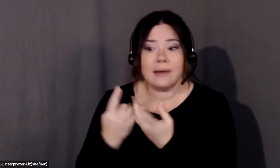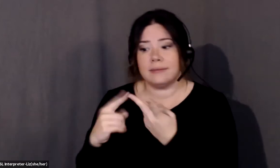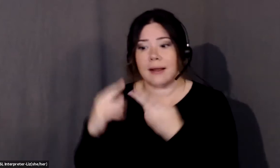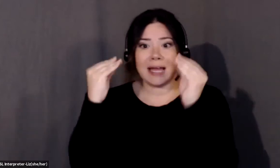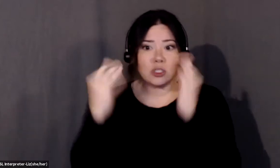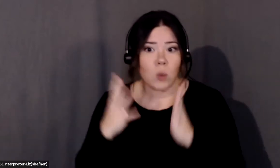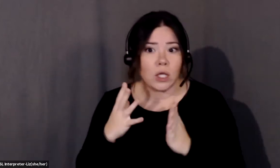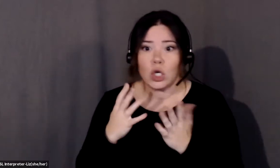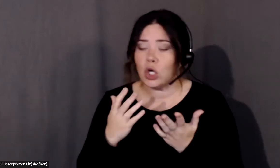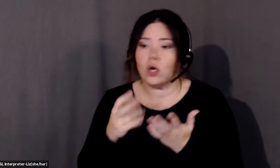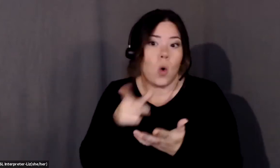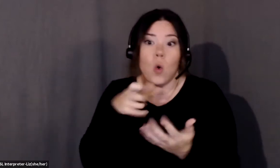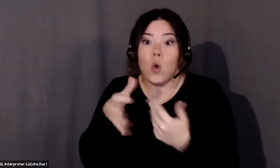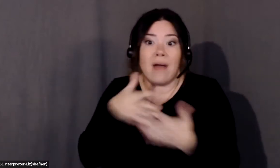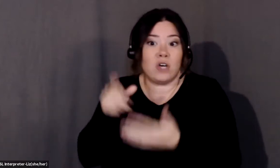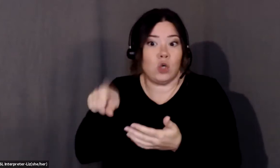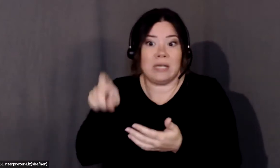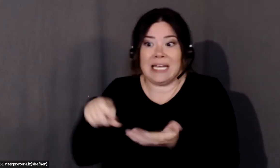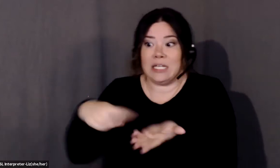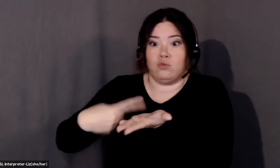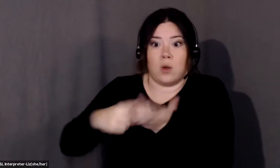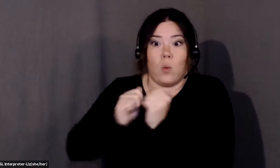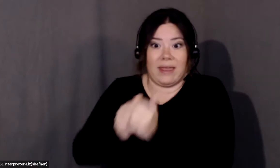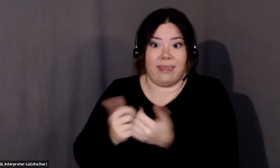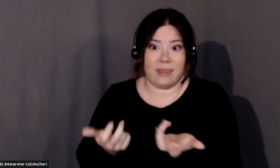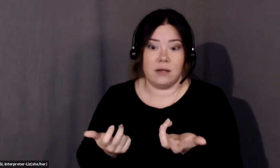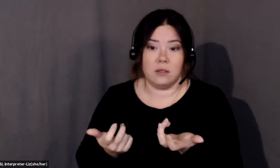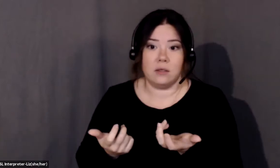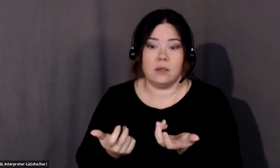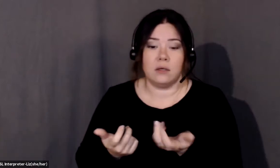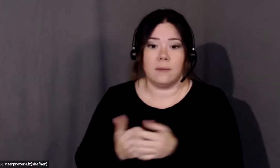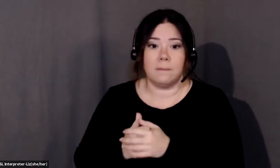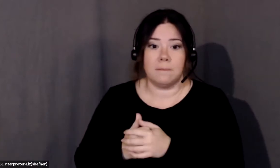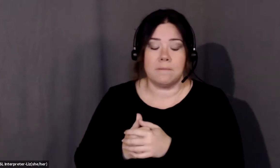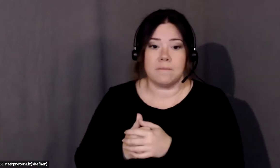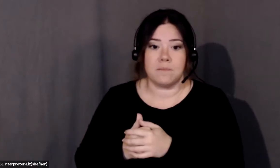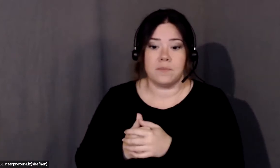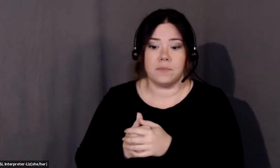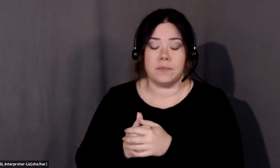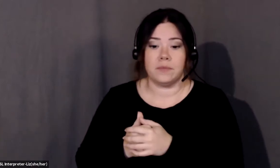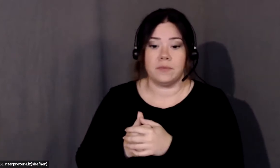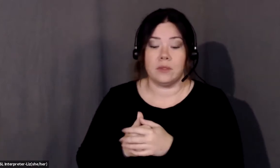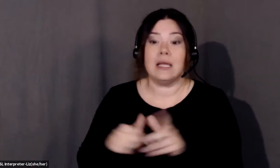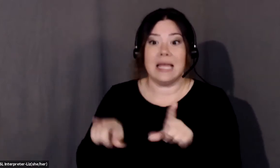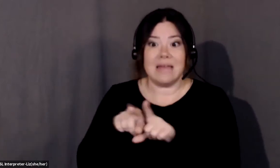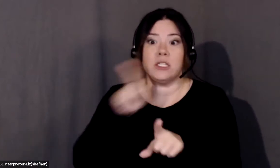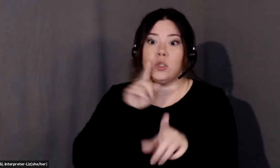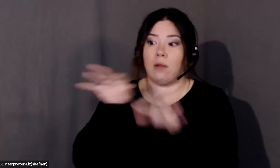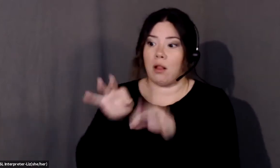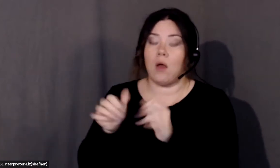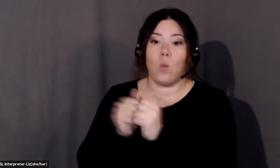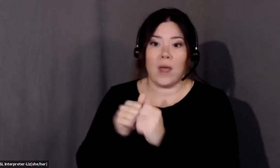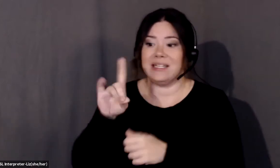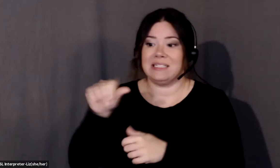or whoever you need to sit down and go through it, even to go through it with Disability Access